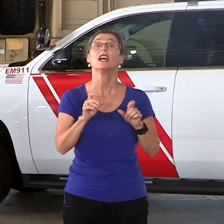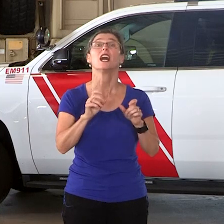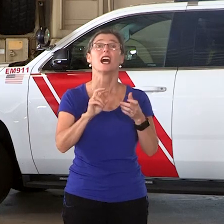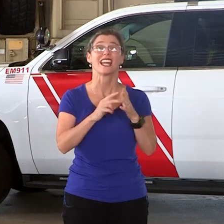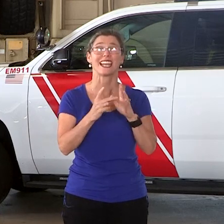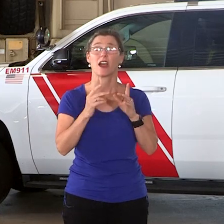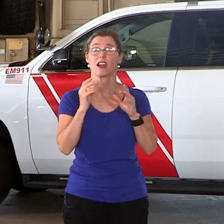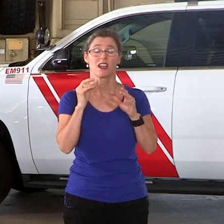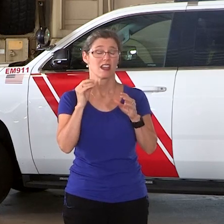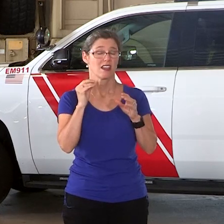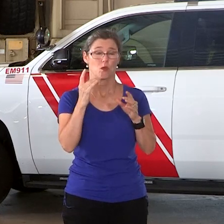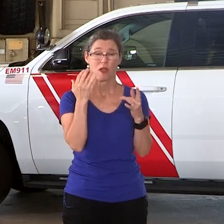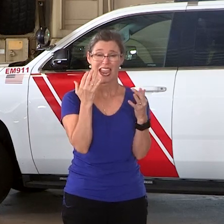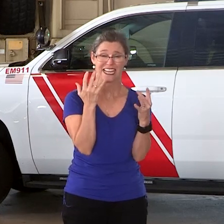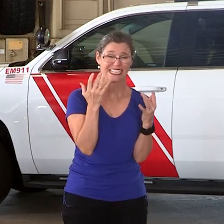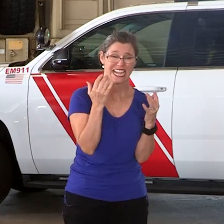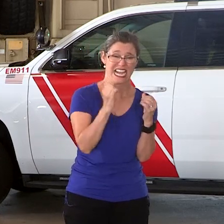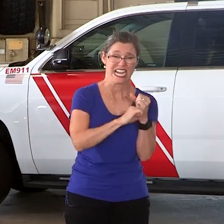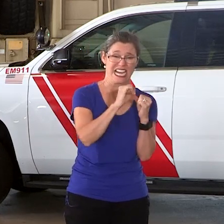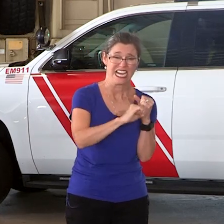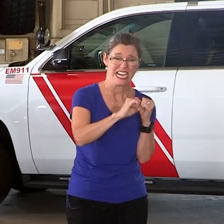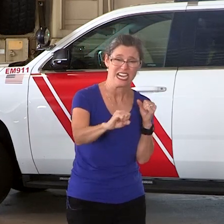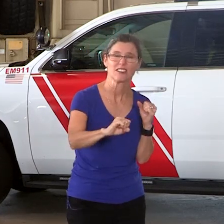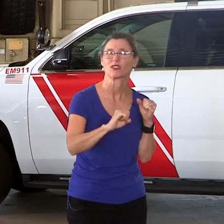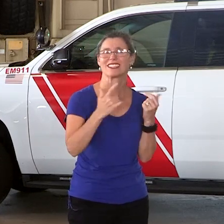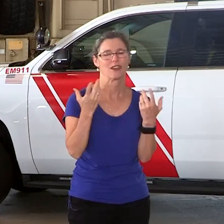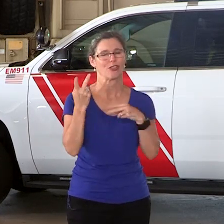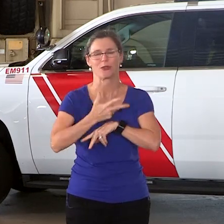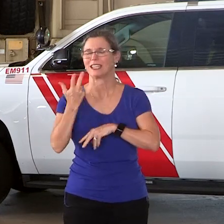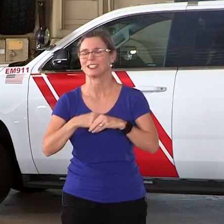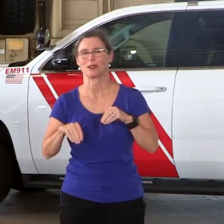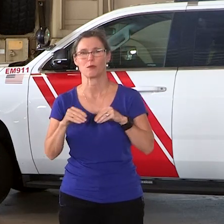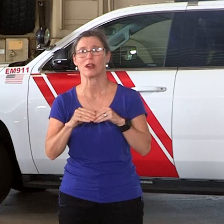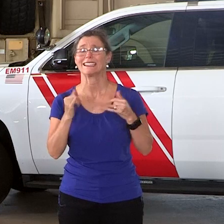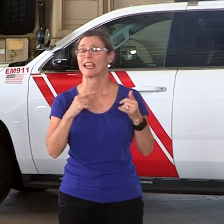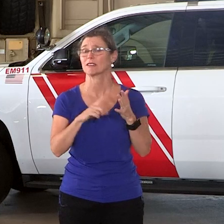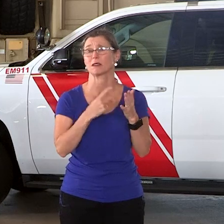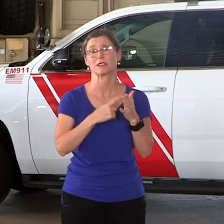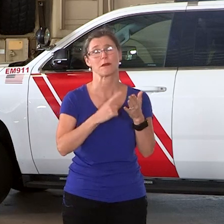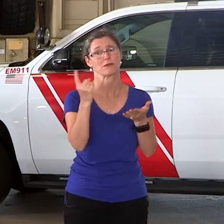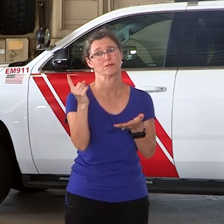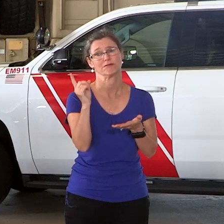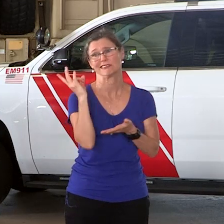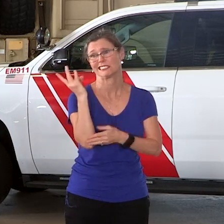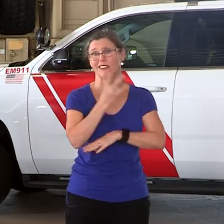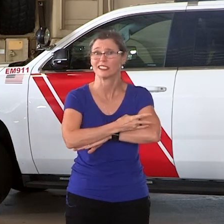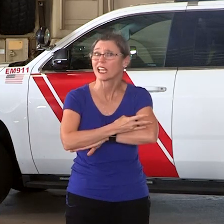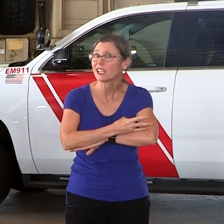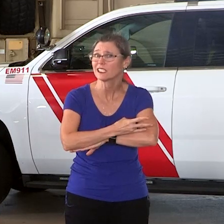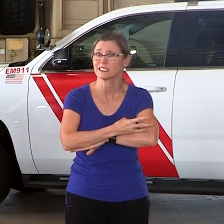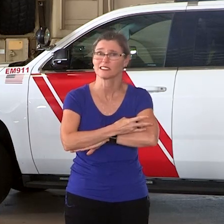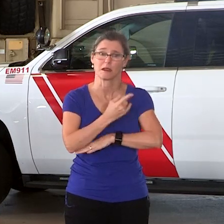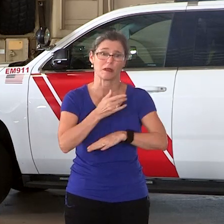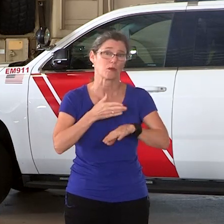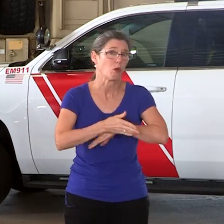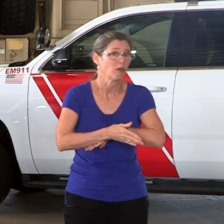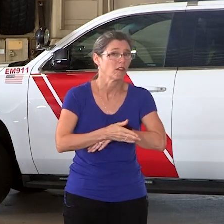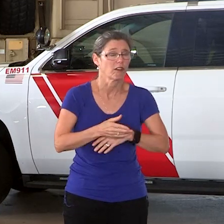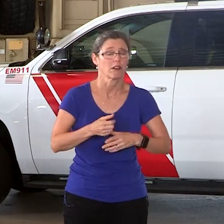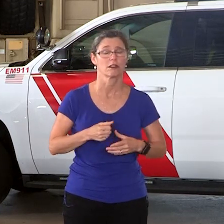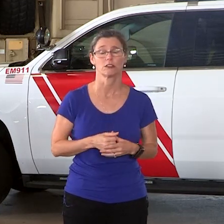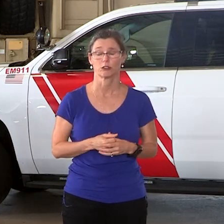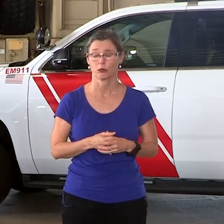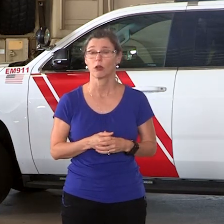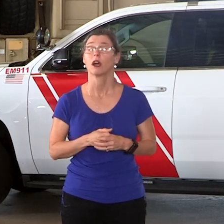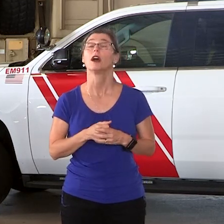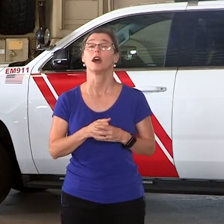that turnaround time back quite significantly, a lot of times in excess of a week now. But what will happen will be that